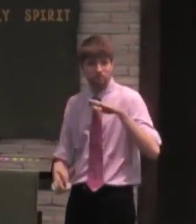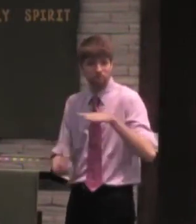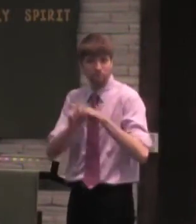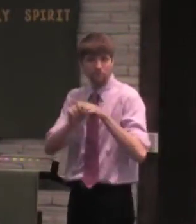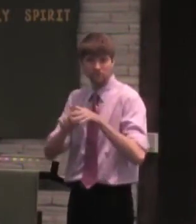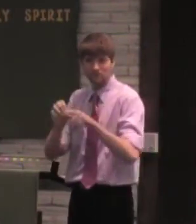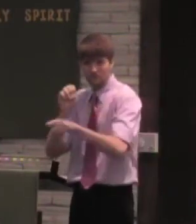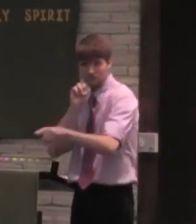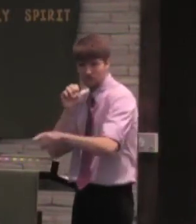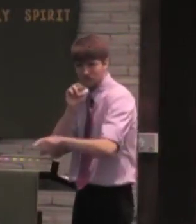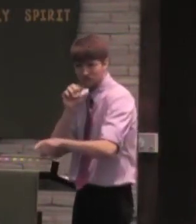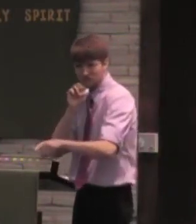ago,